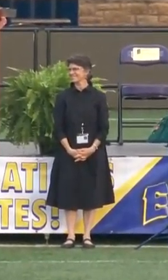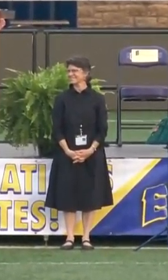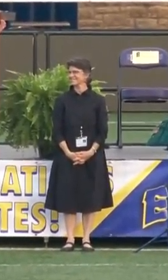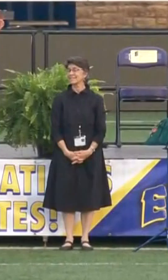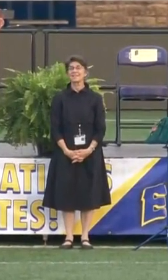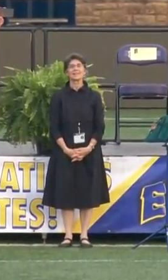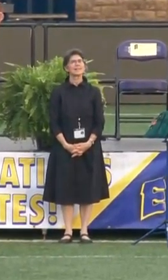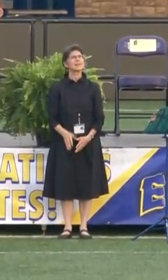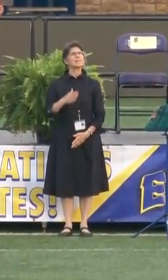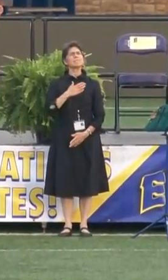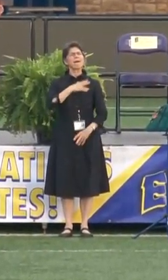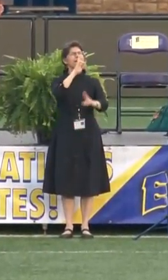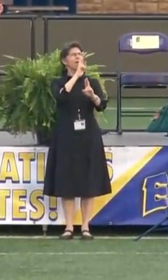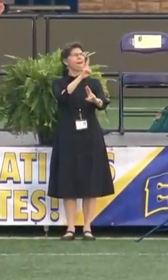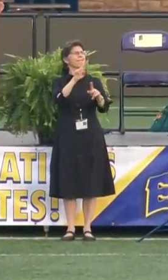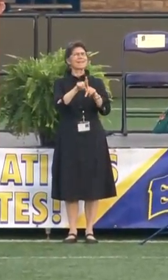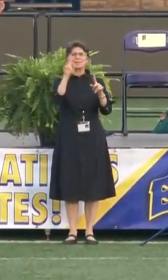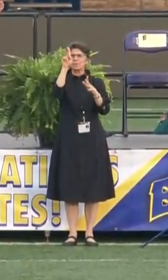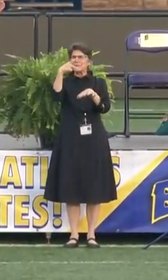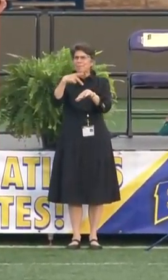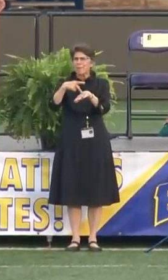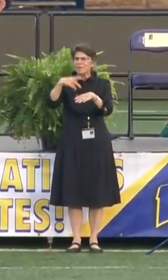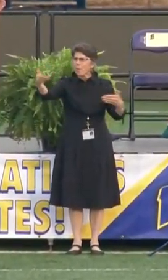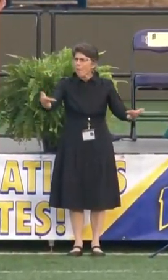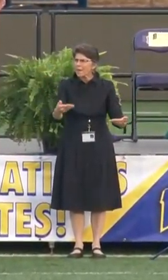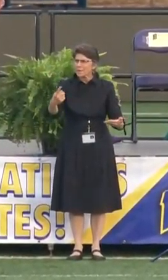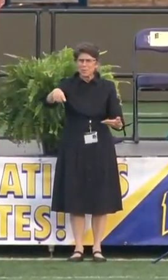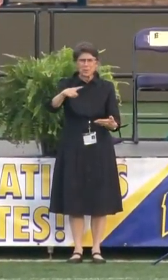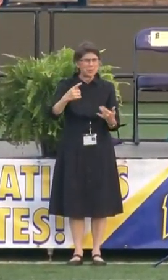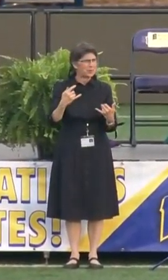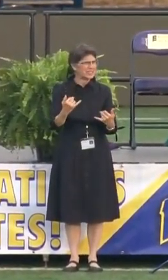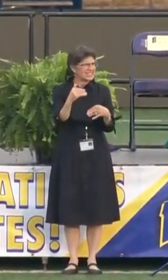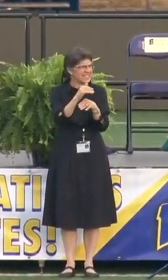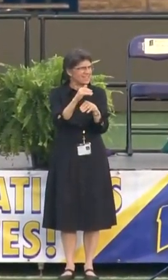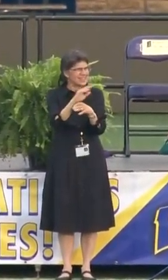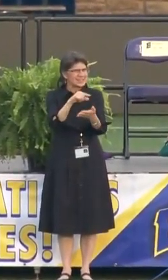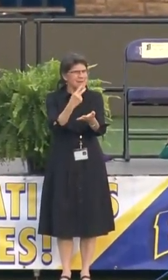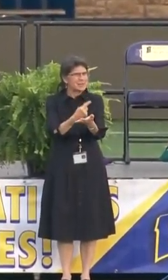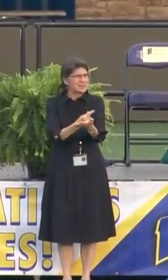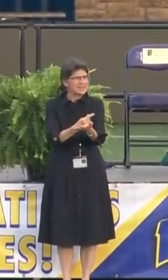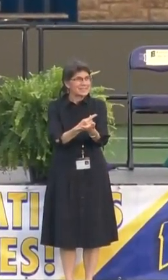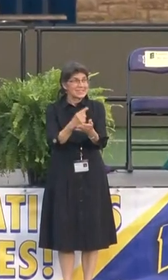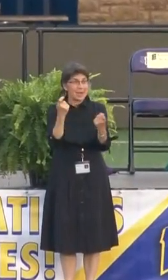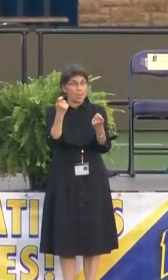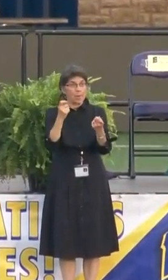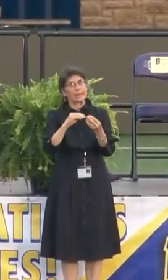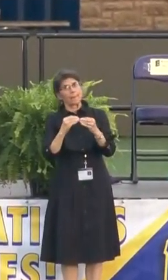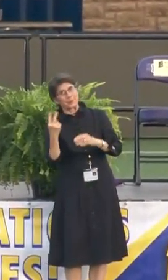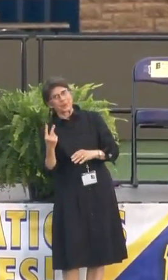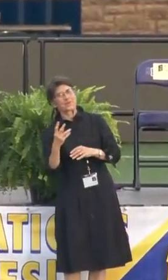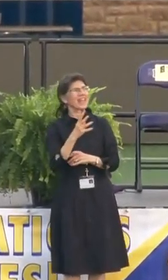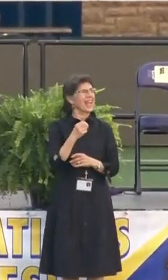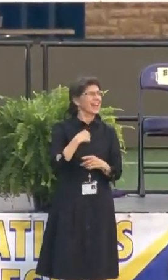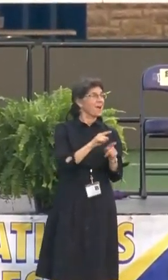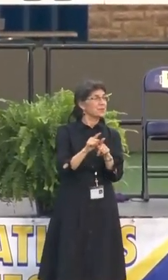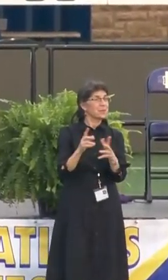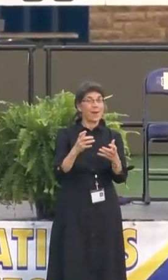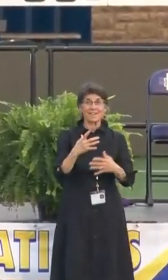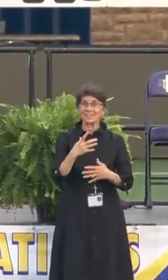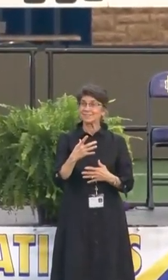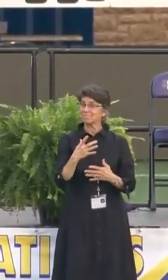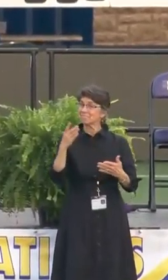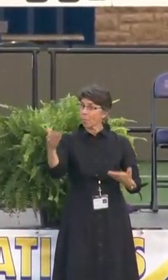It is my distinct honor as principal to welcome you to this evening's commencement ceremony, number two. And I would also like to welcome our